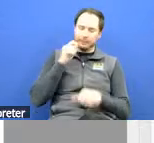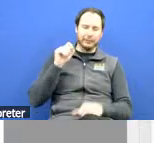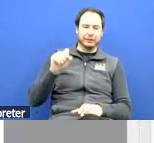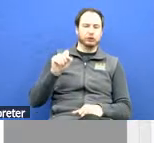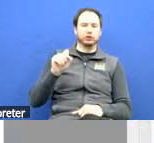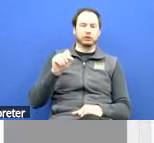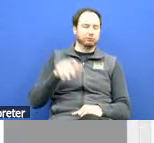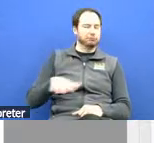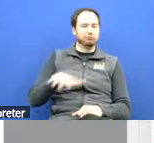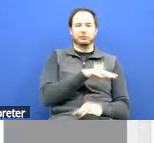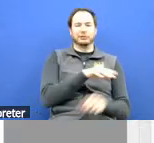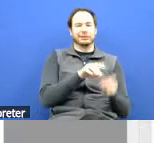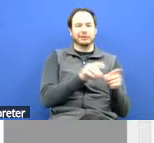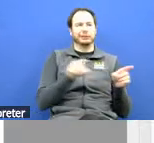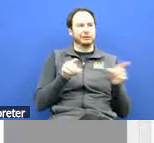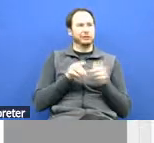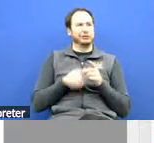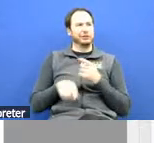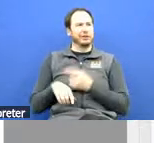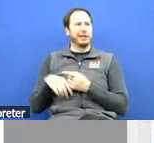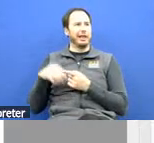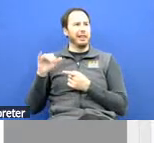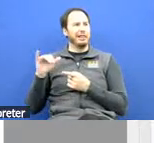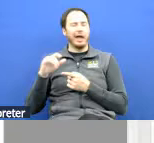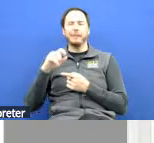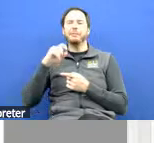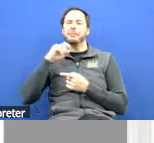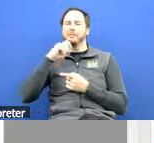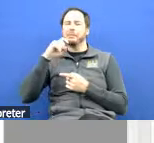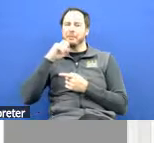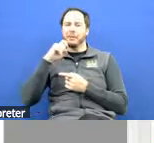the district. And one is like just a corrugated metal